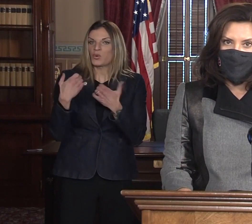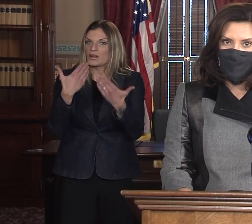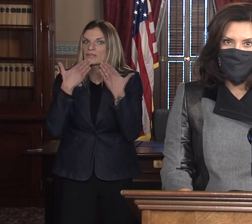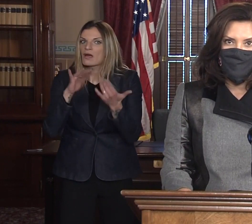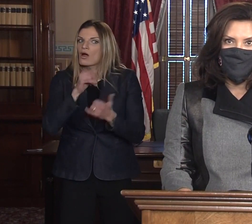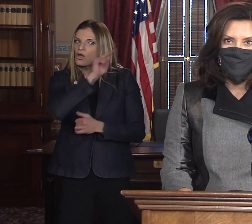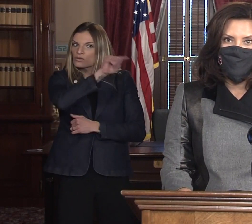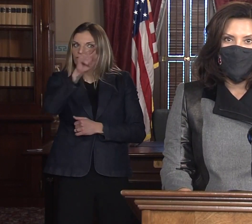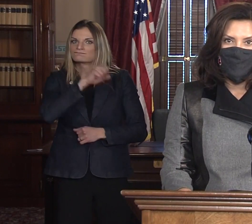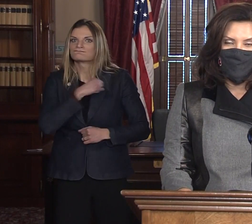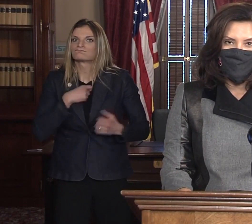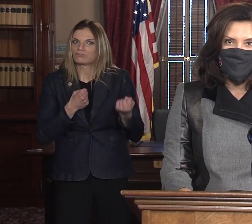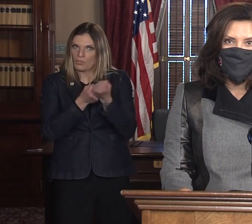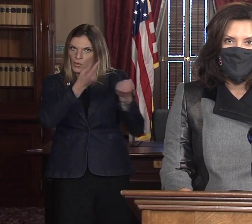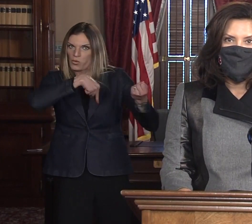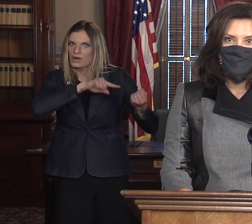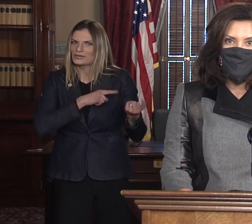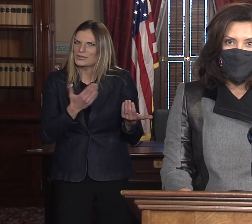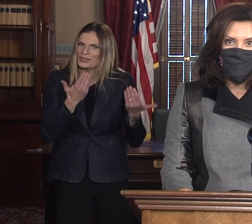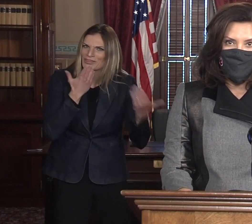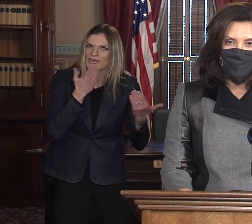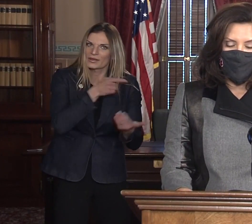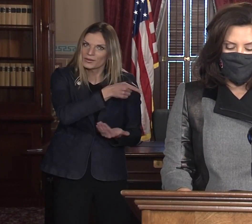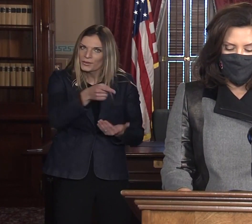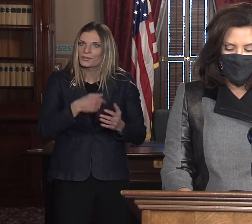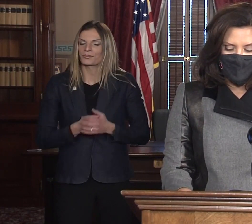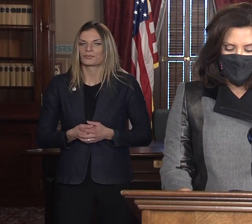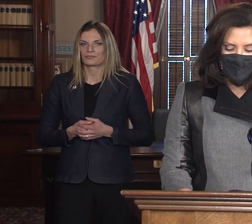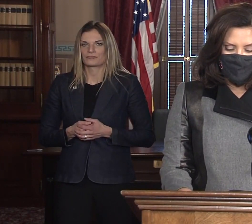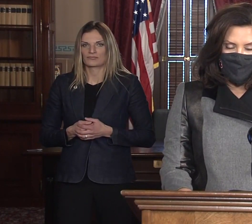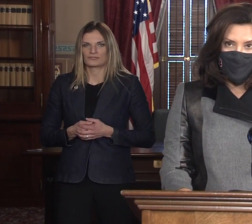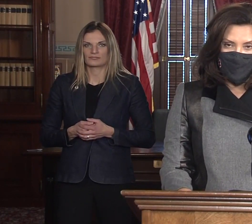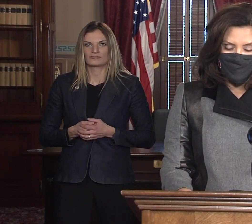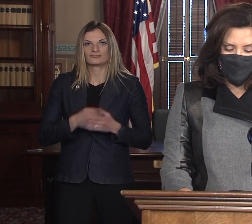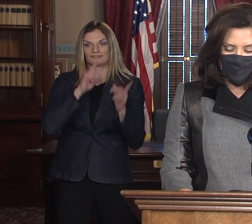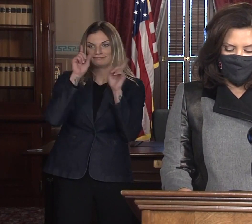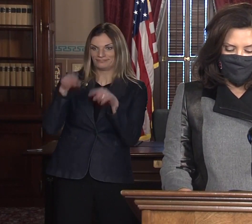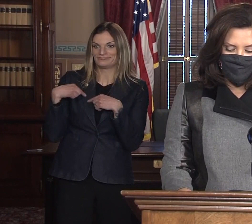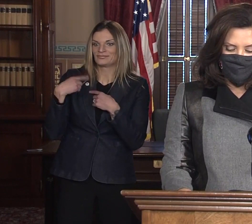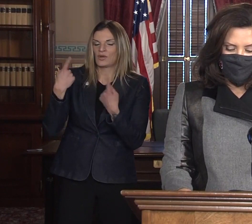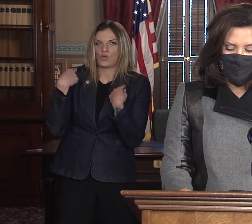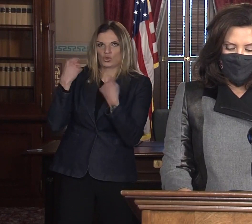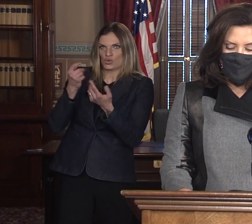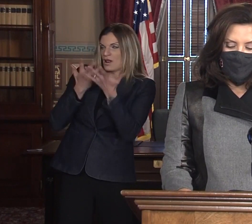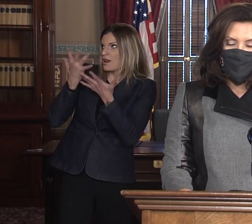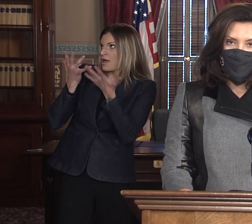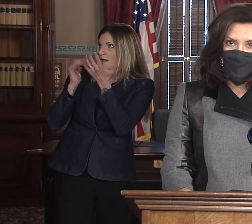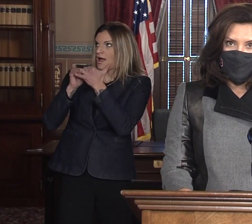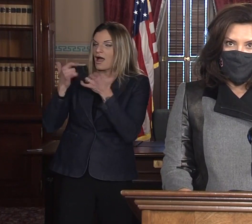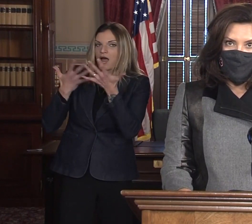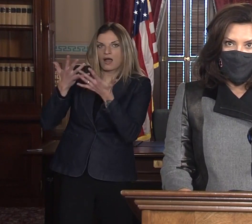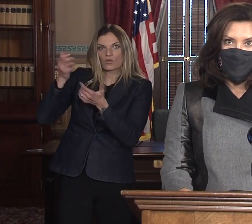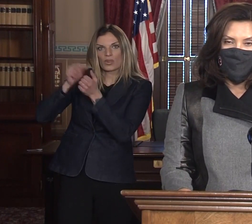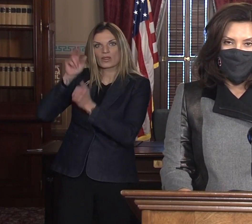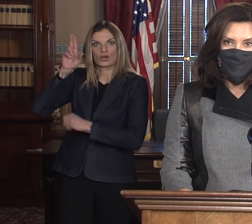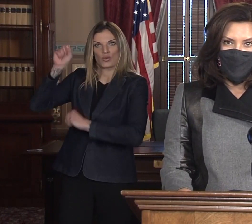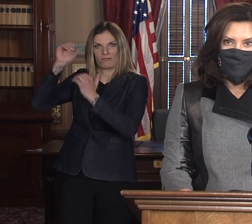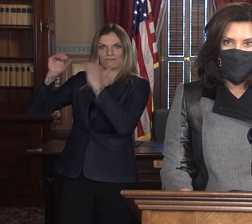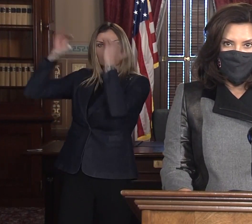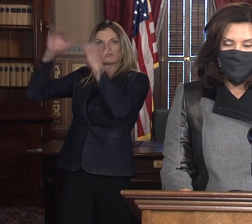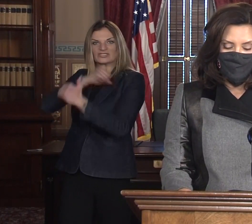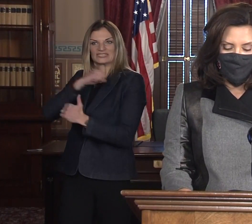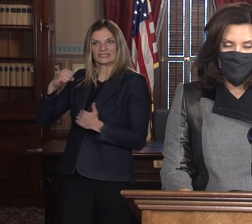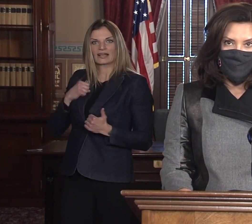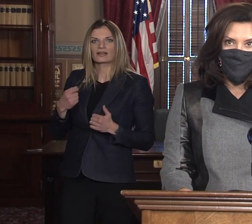around the clock to try to get this dislodged from the U.S. Senate. They've proven that they're willing to put